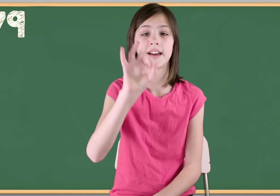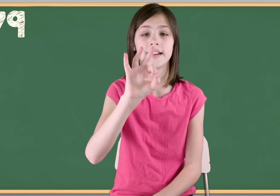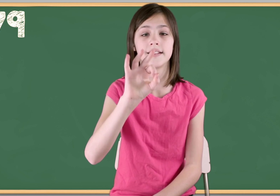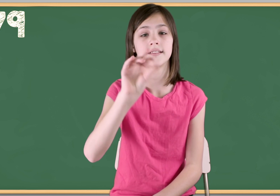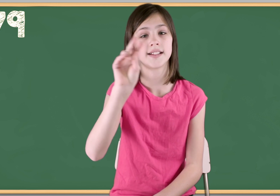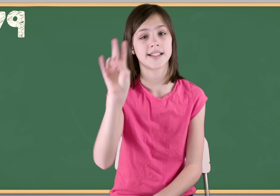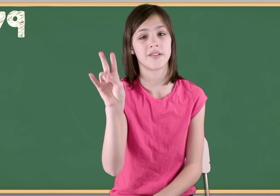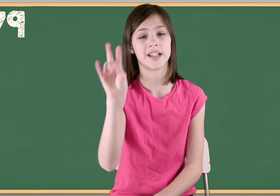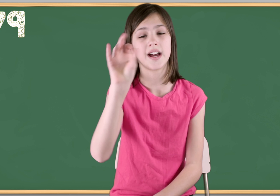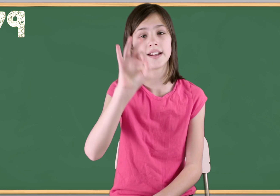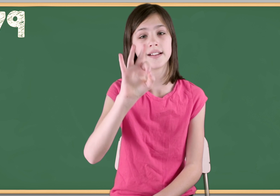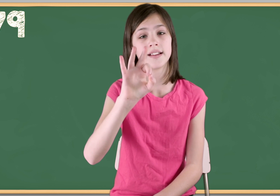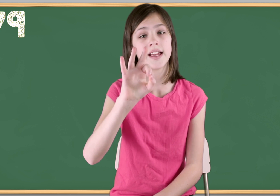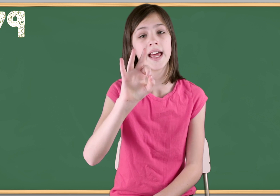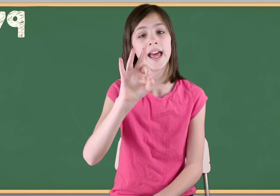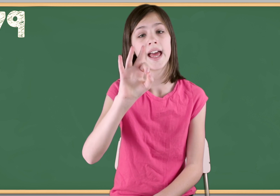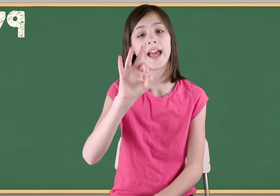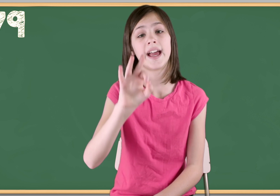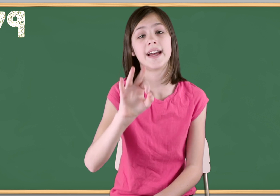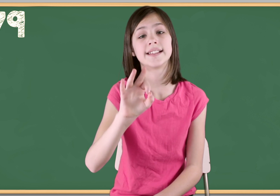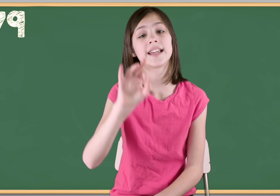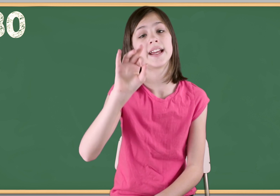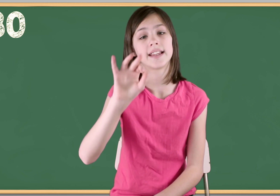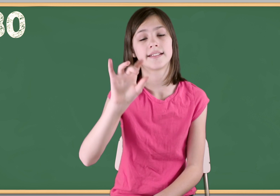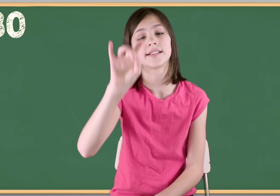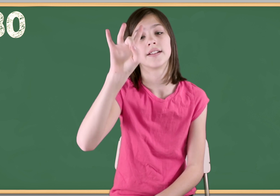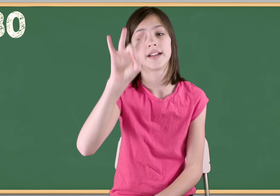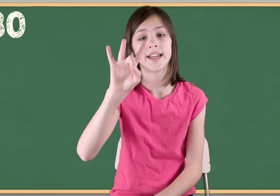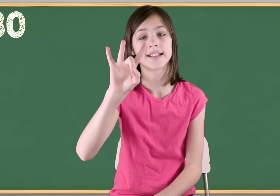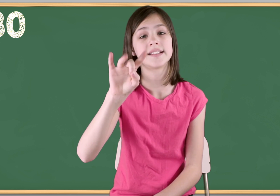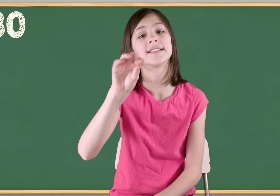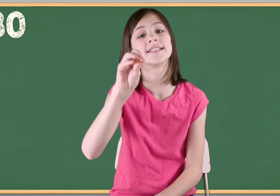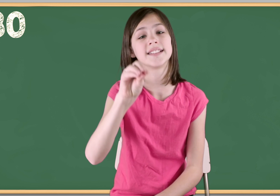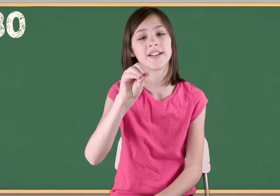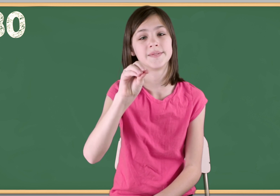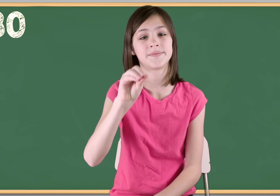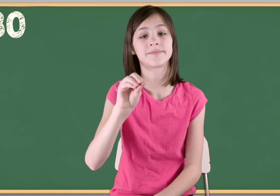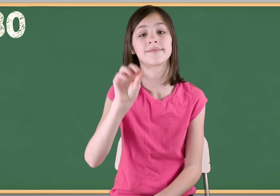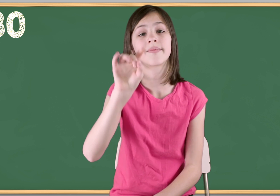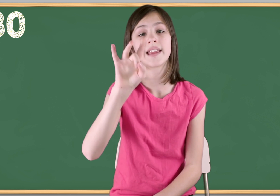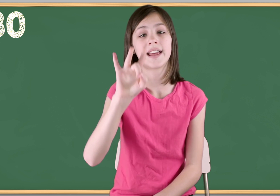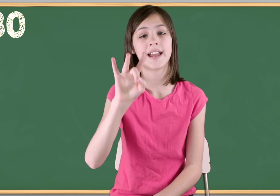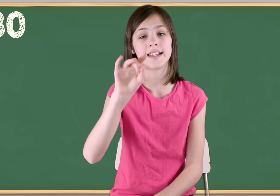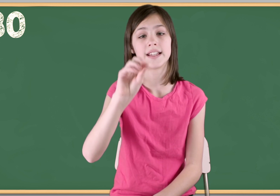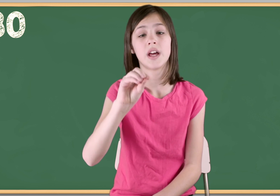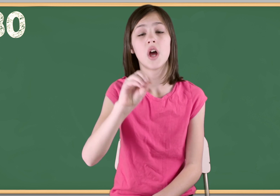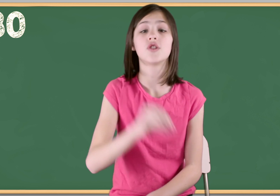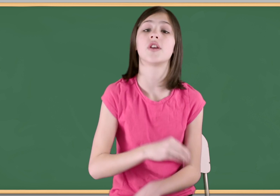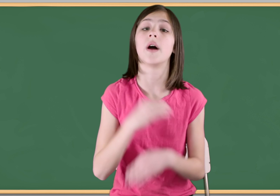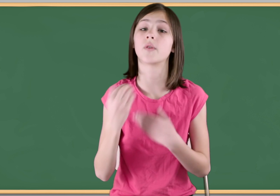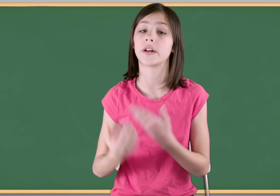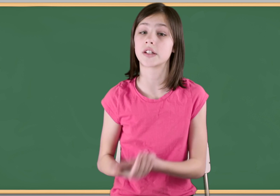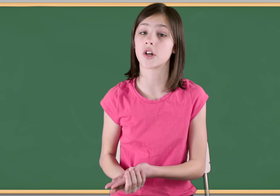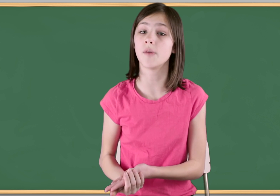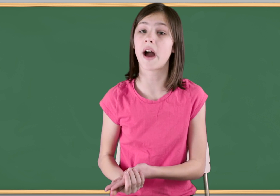9, 79, and 80. So 8, 0, 80. So now I'm going to go back